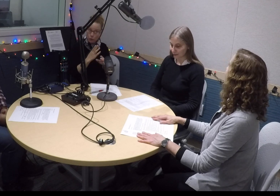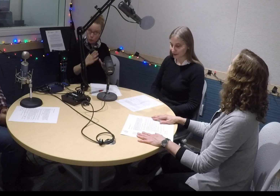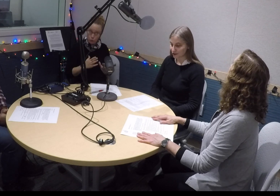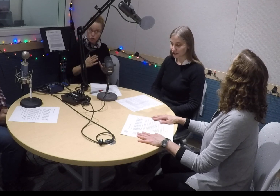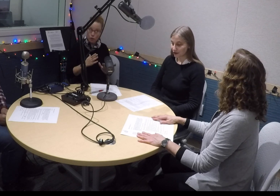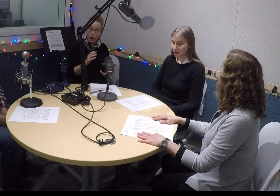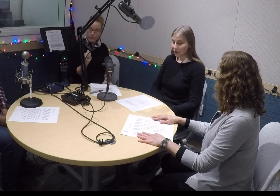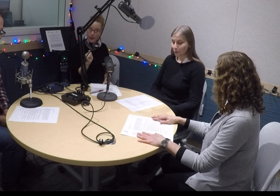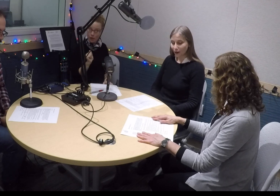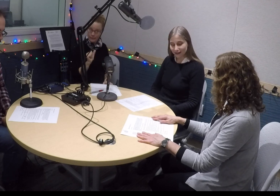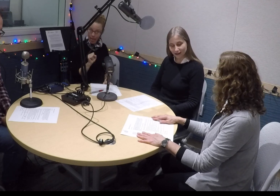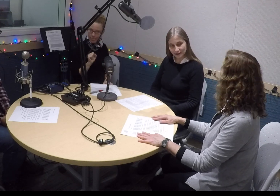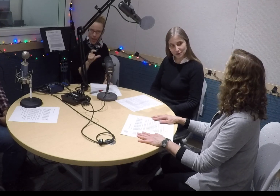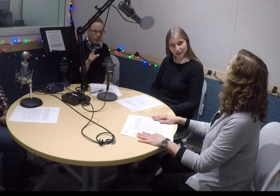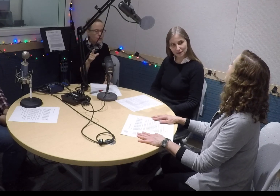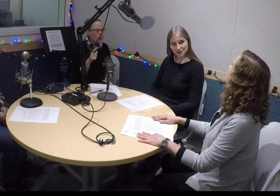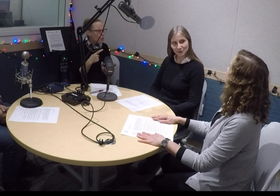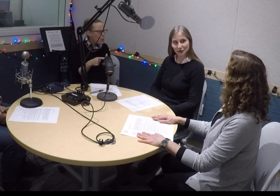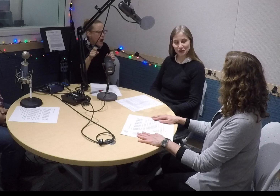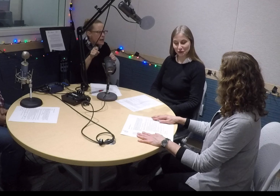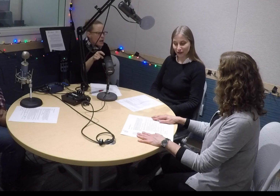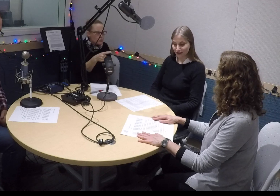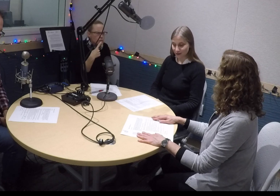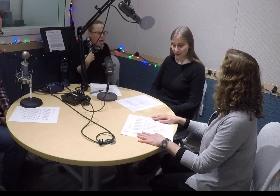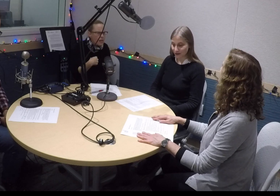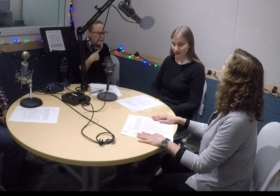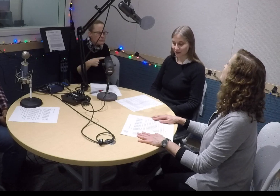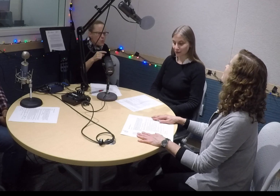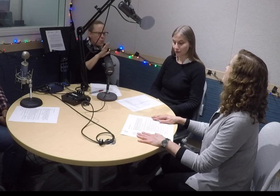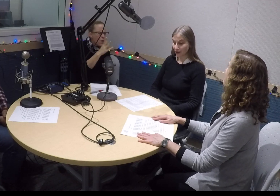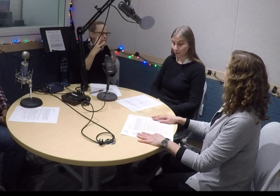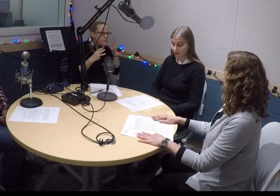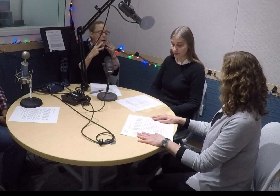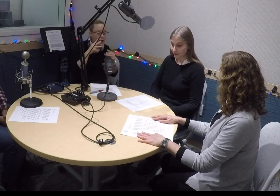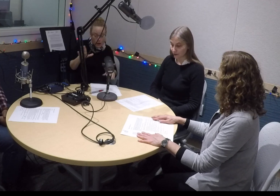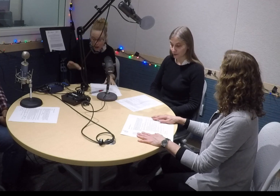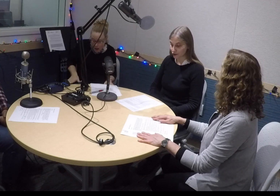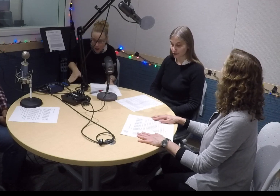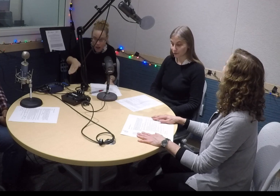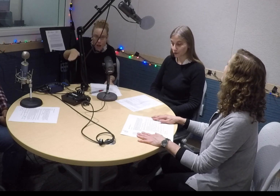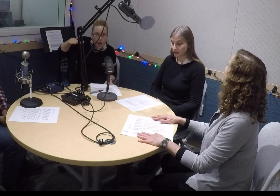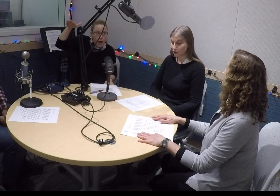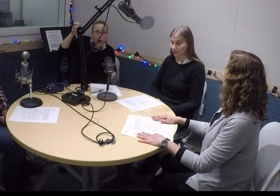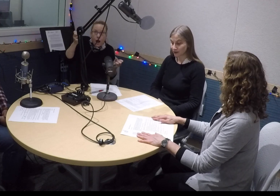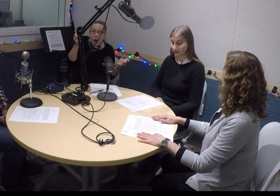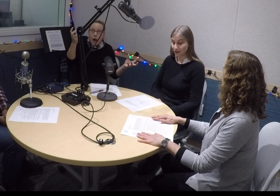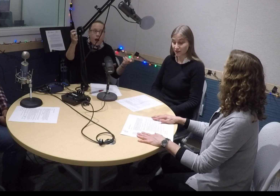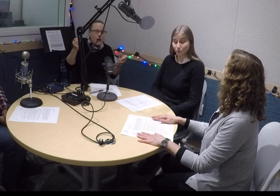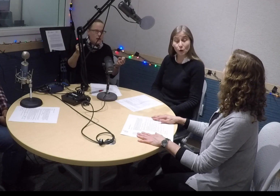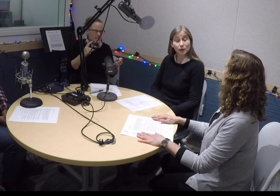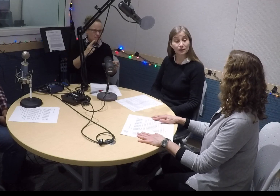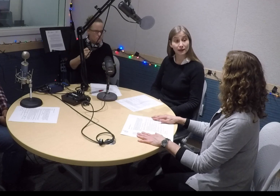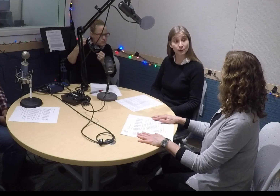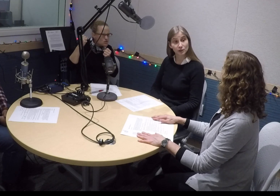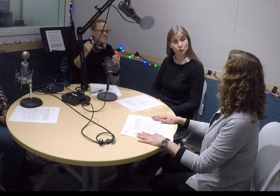Language. What can you tell us about your experience growing up with this language in a predominantly spoken language